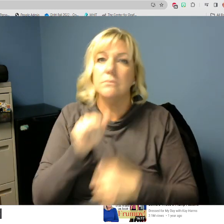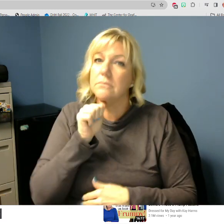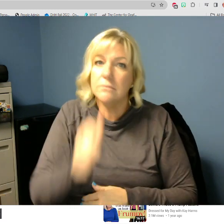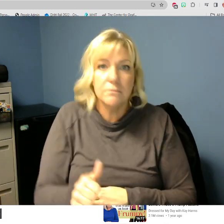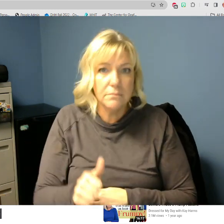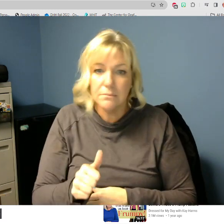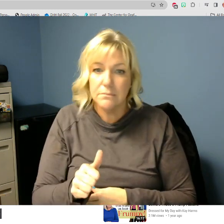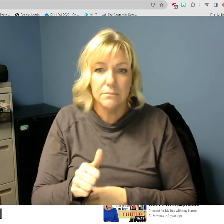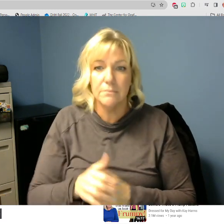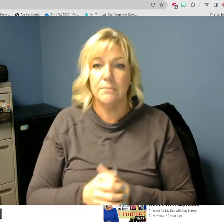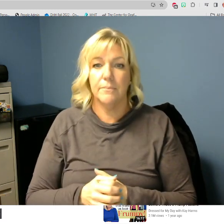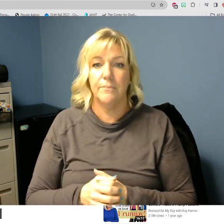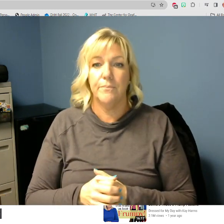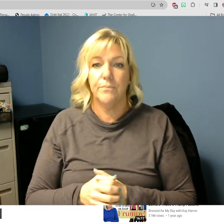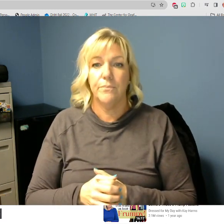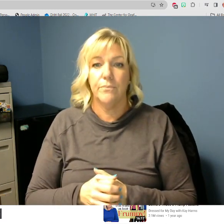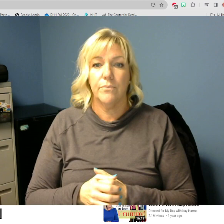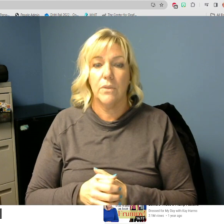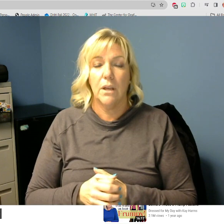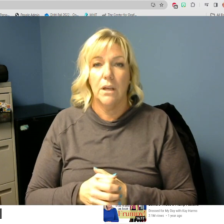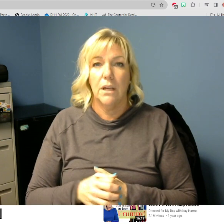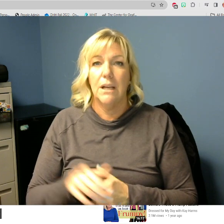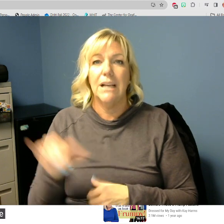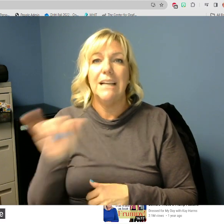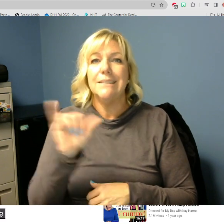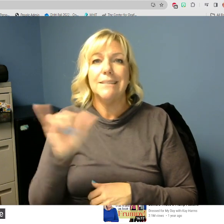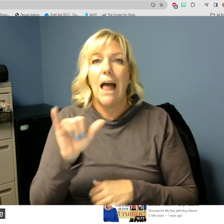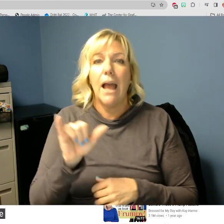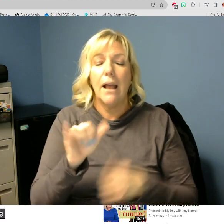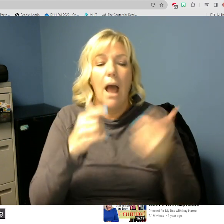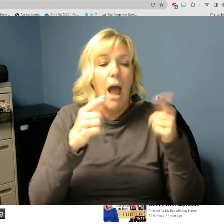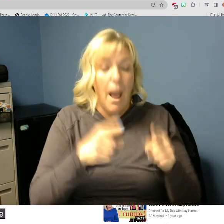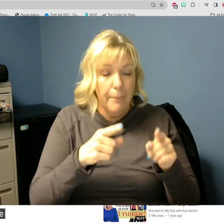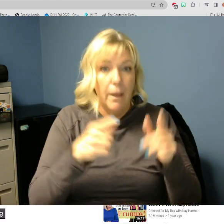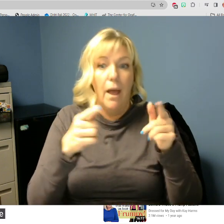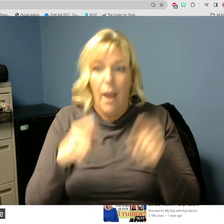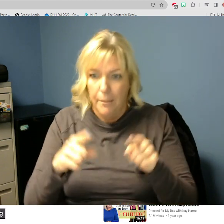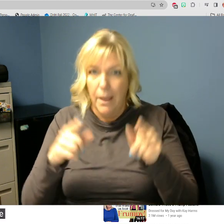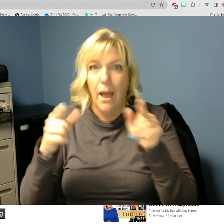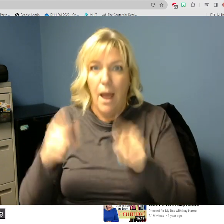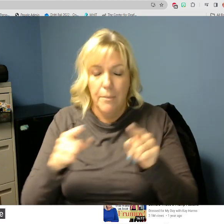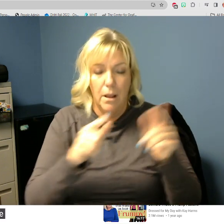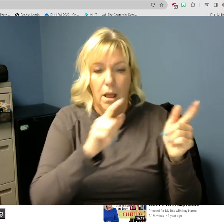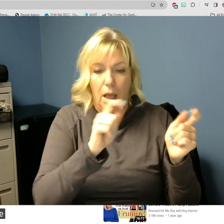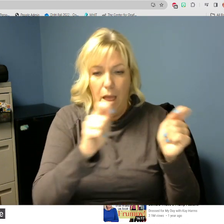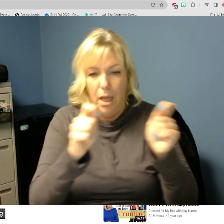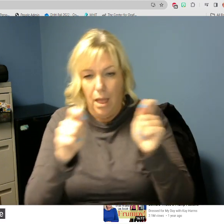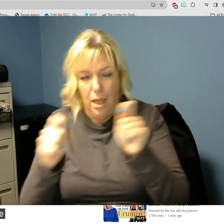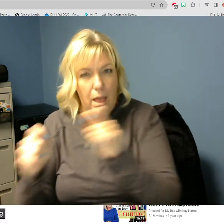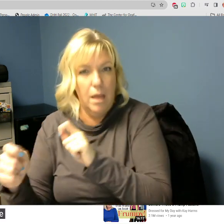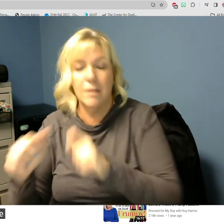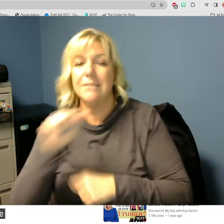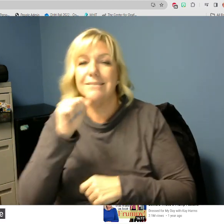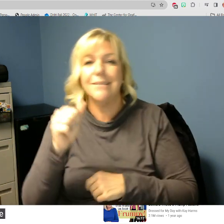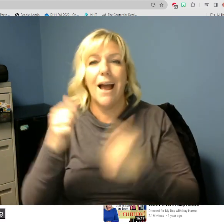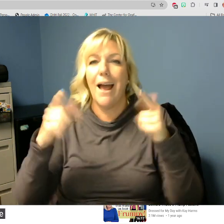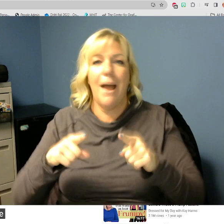it's another way to think about it is it's one link in a chain at a time, because the people that are in